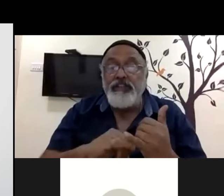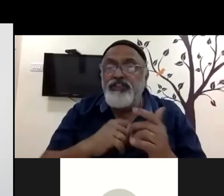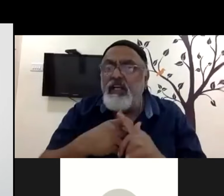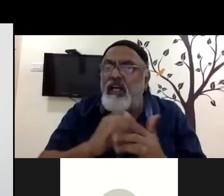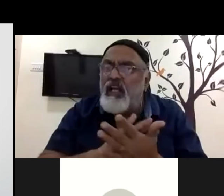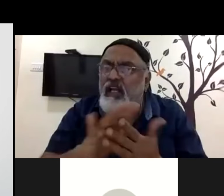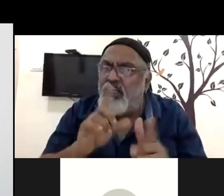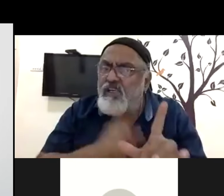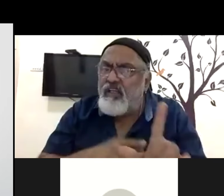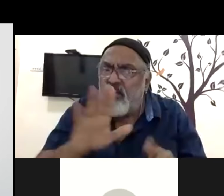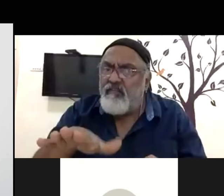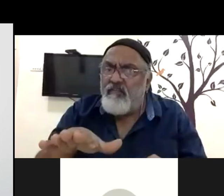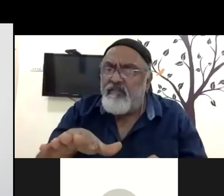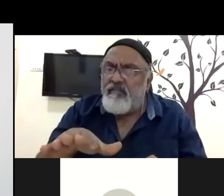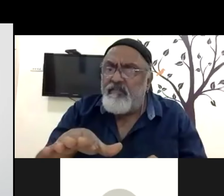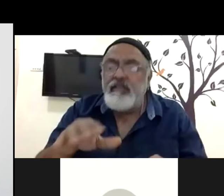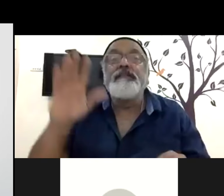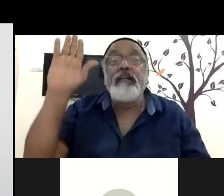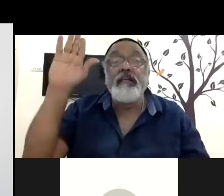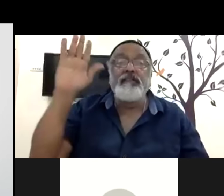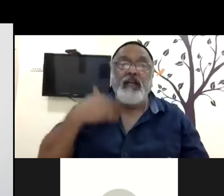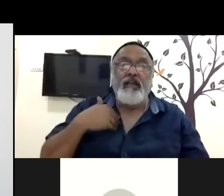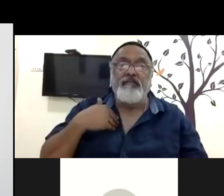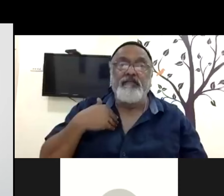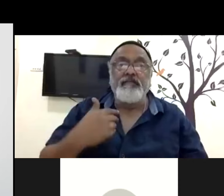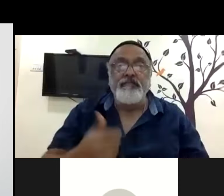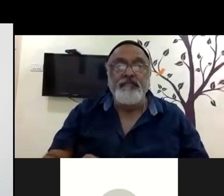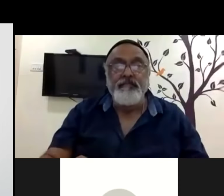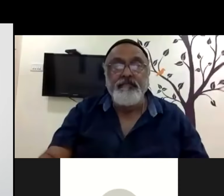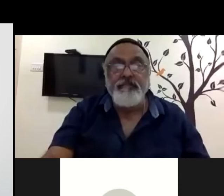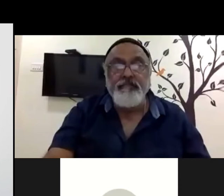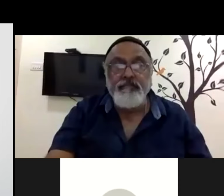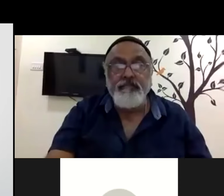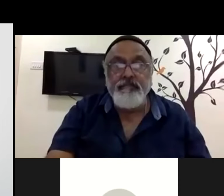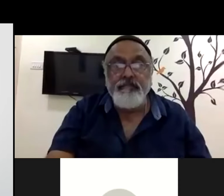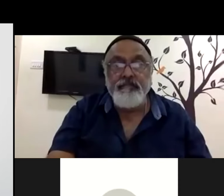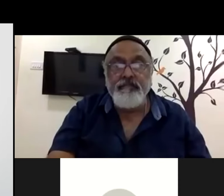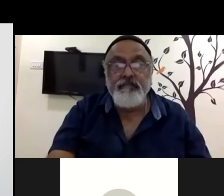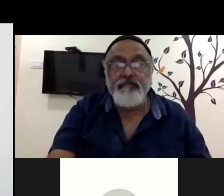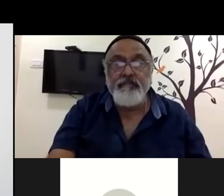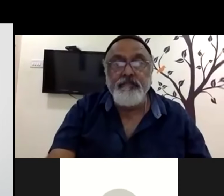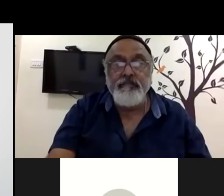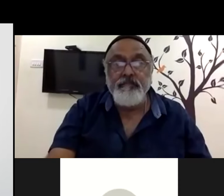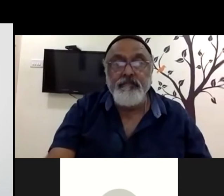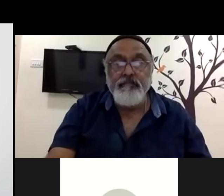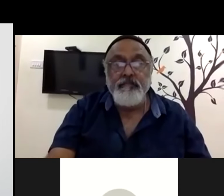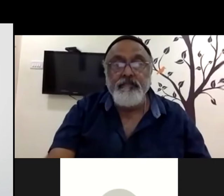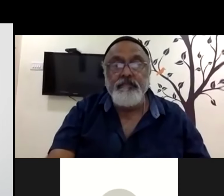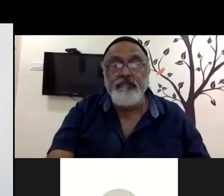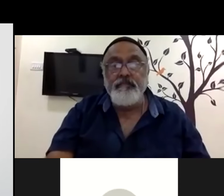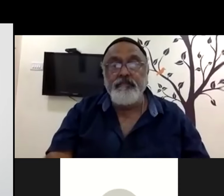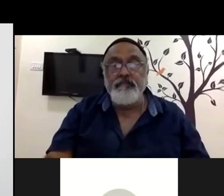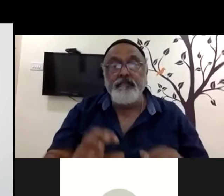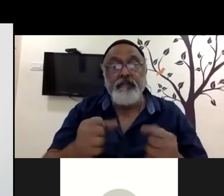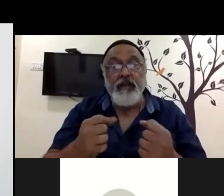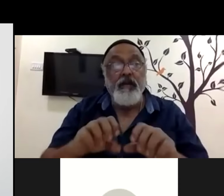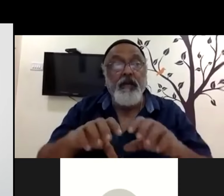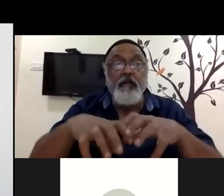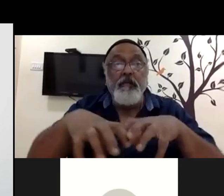Yes, I'm here. The breakout, yes. Yeah, can we do that? Okay. Yes, I'll just